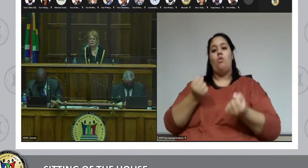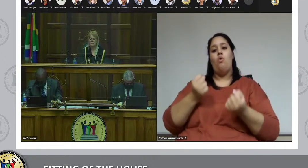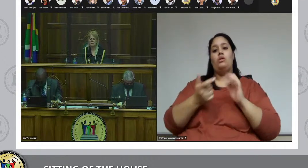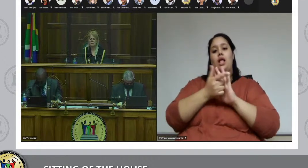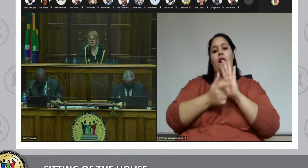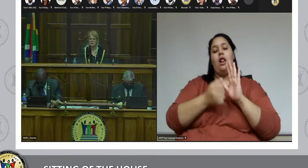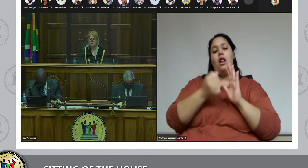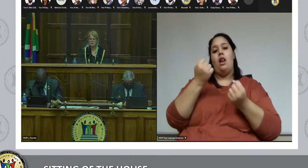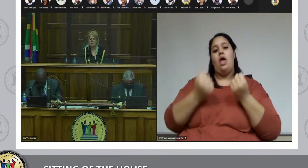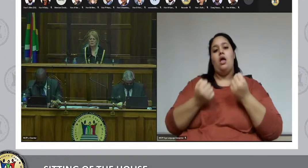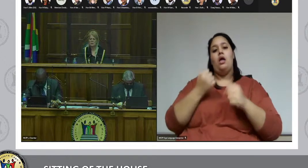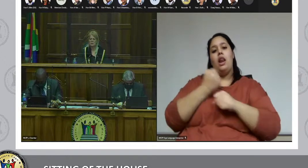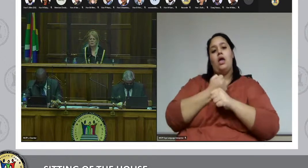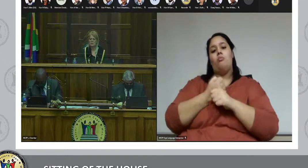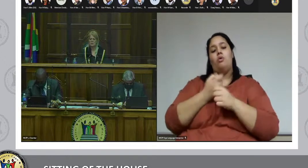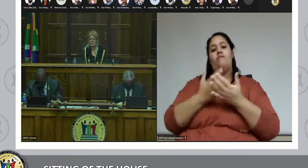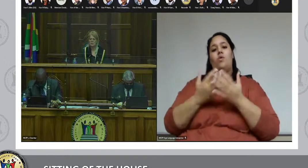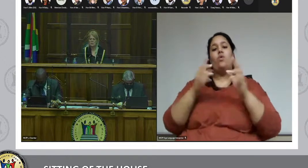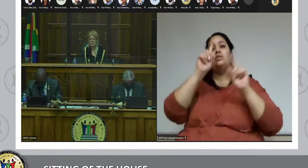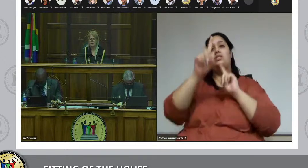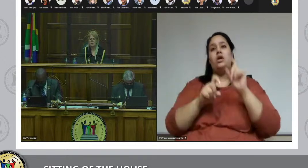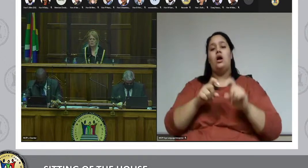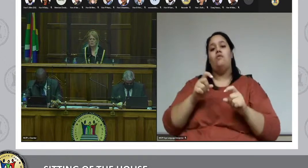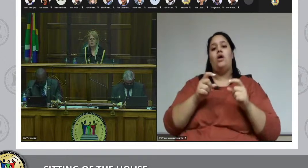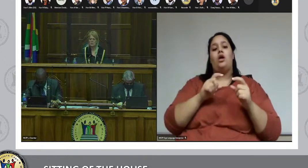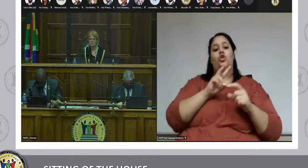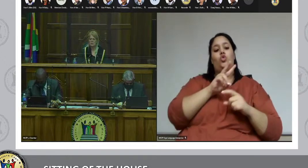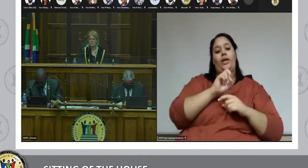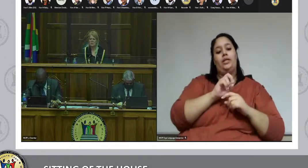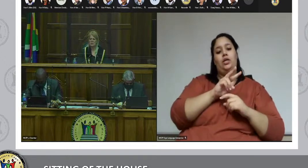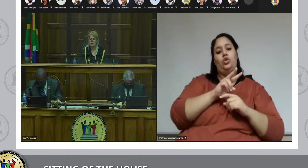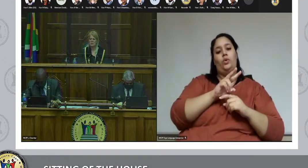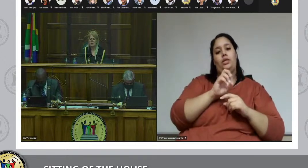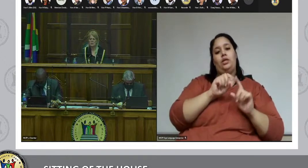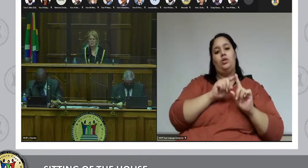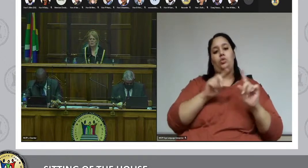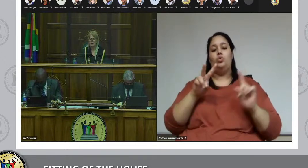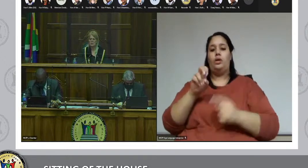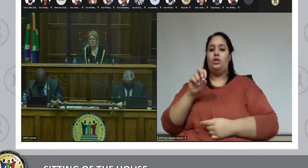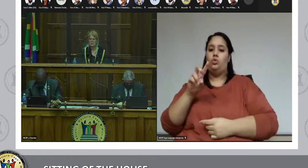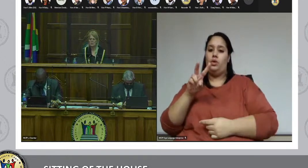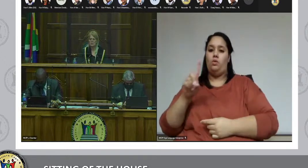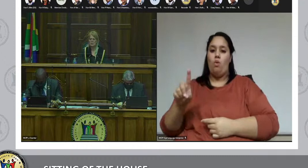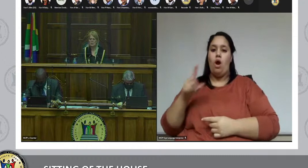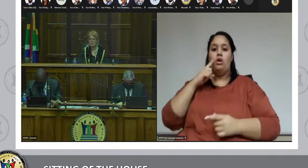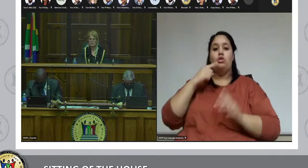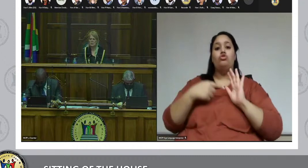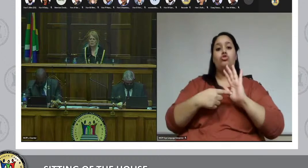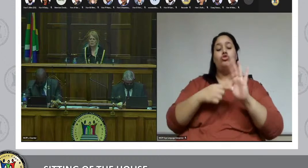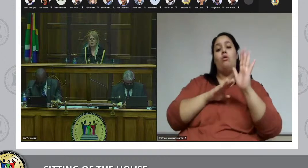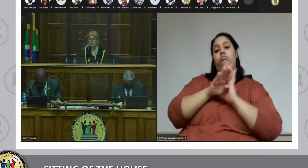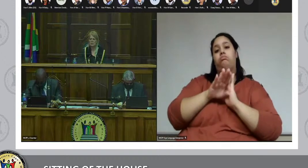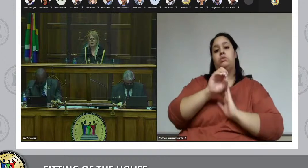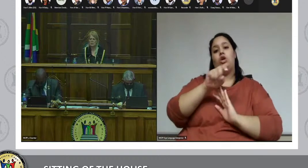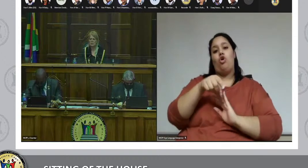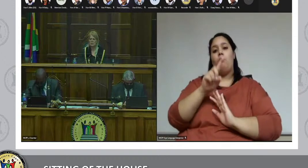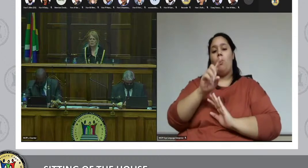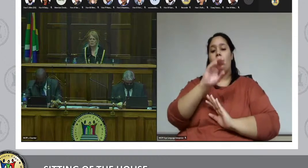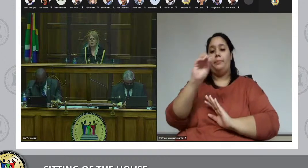Q1 2021, the official unemployment rate in South Africa has increased in the last quarter by 0.1% and stands